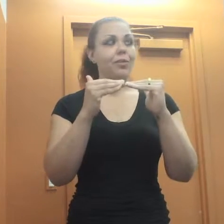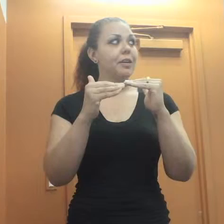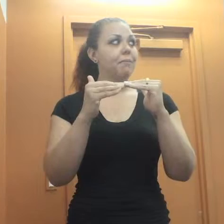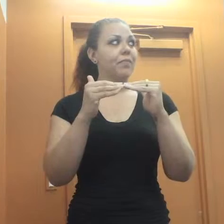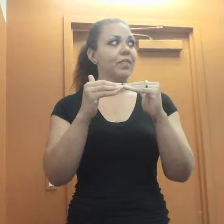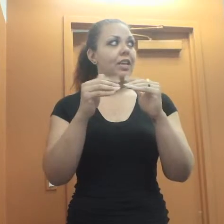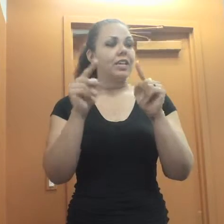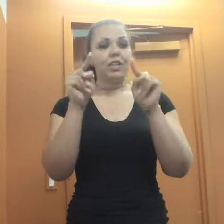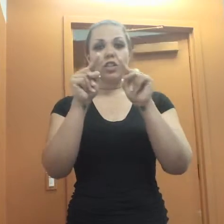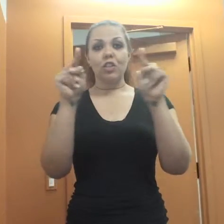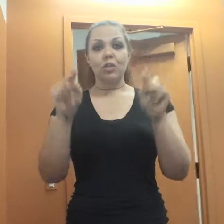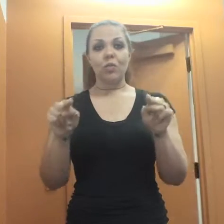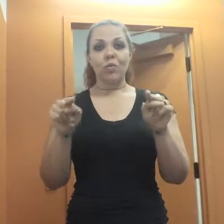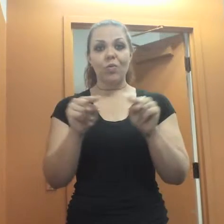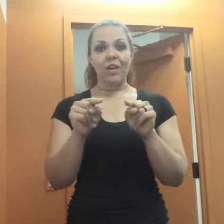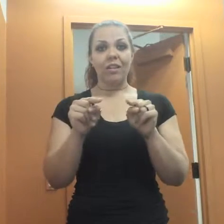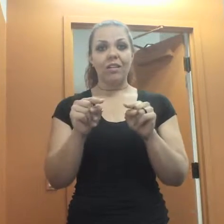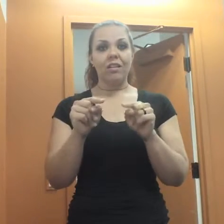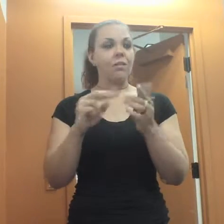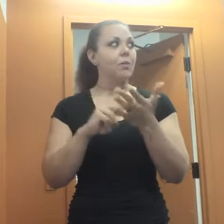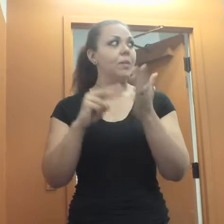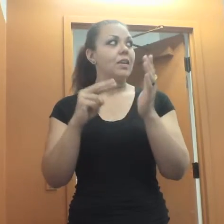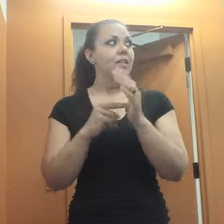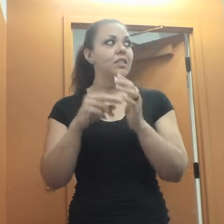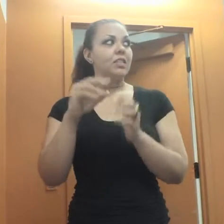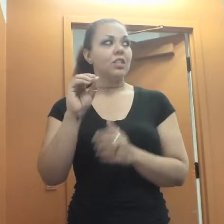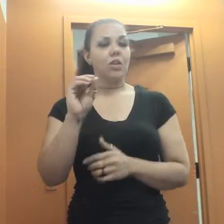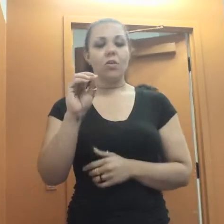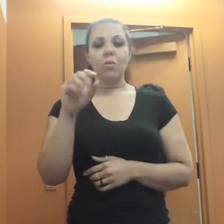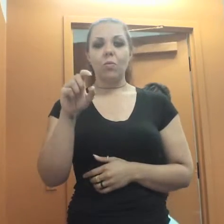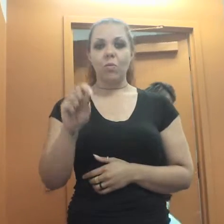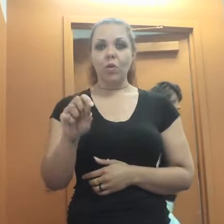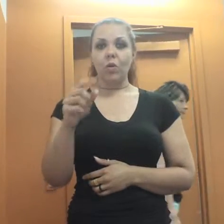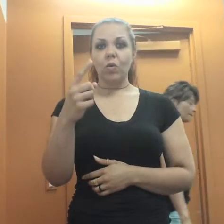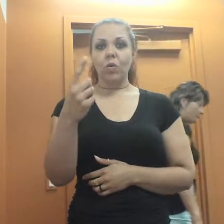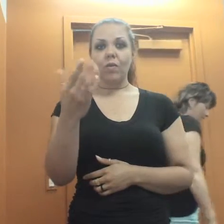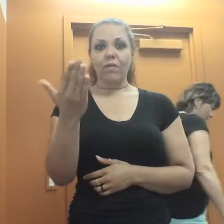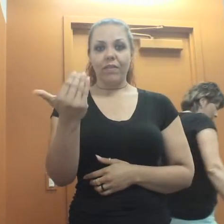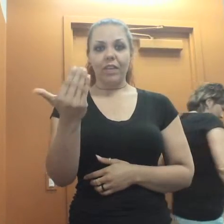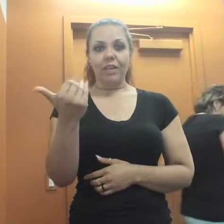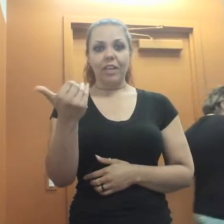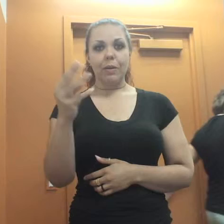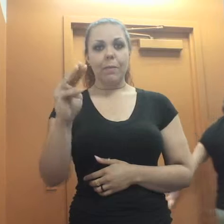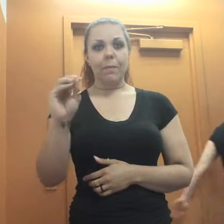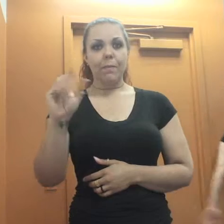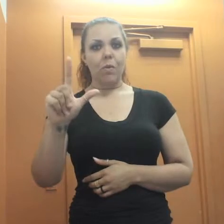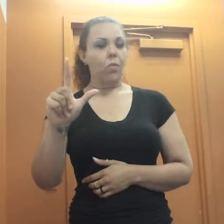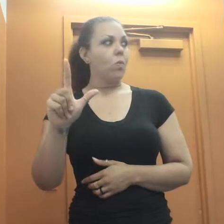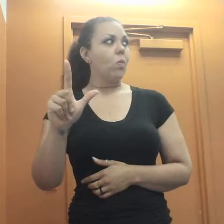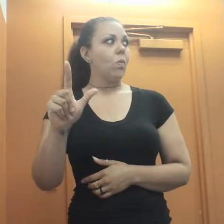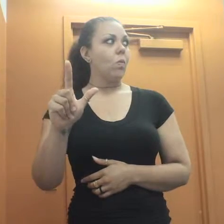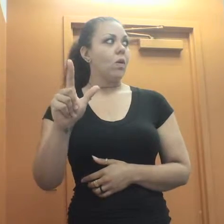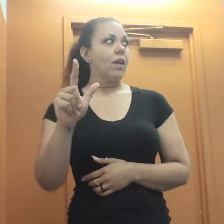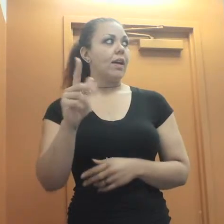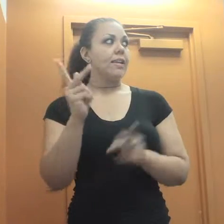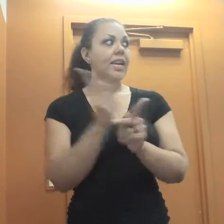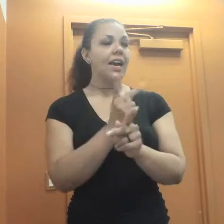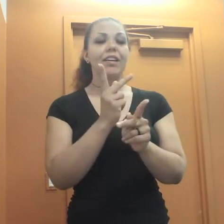S2 equals 0.15 mole. Calculate the value of K. And you notice that it